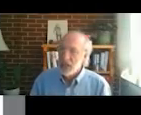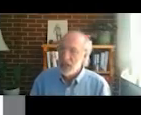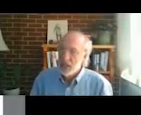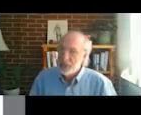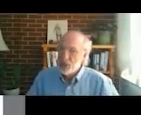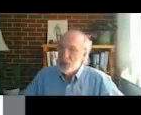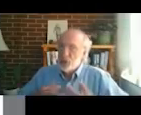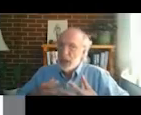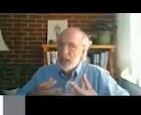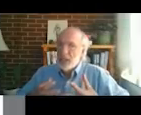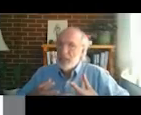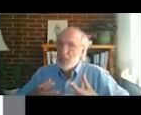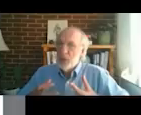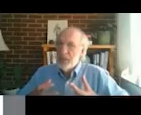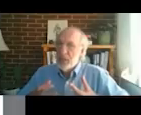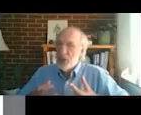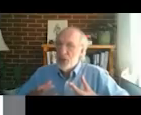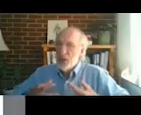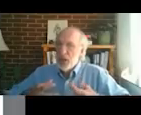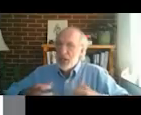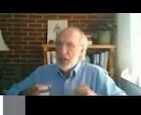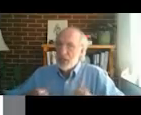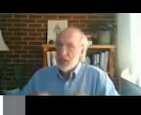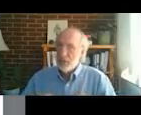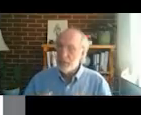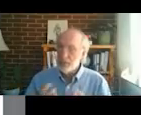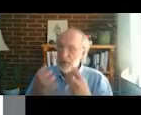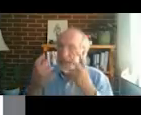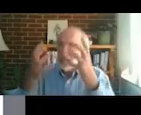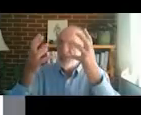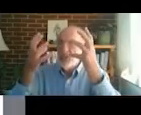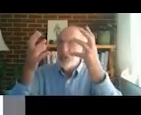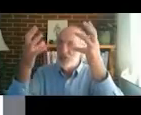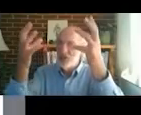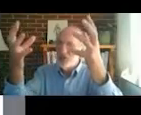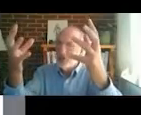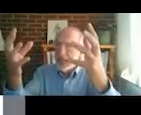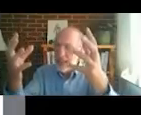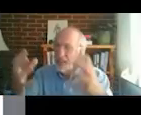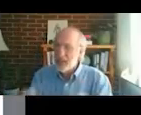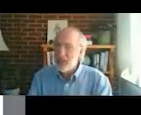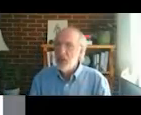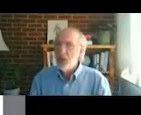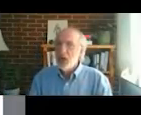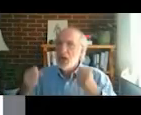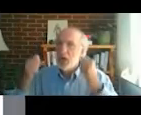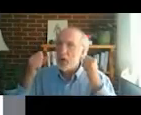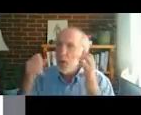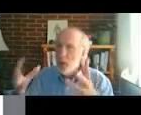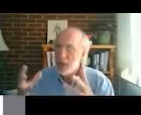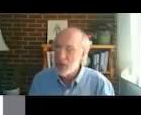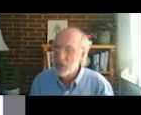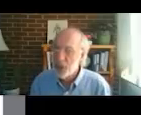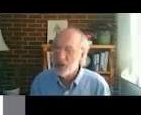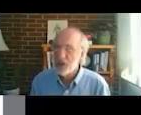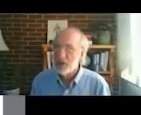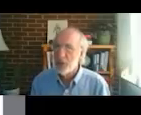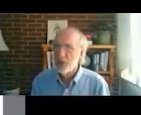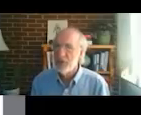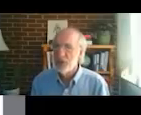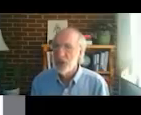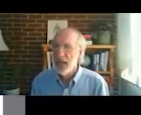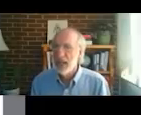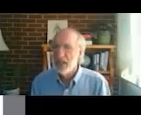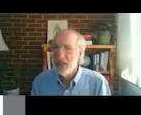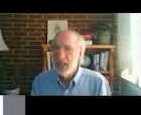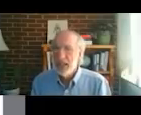be enough strength of motivation that is going to bring to strength a quick response on the part